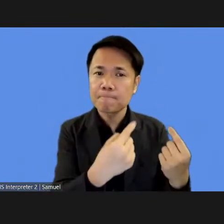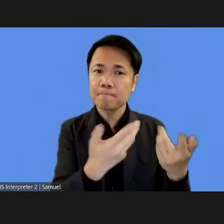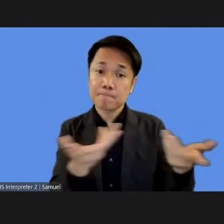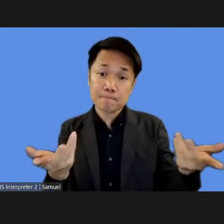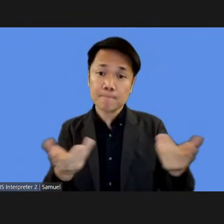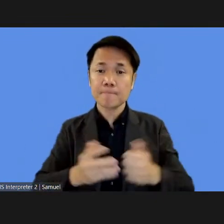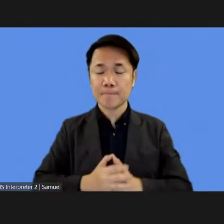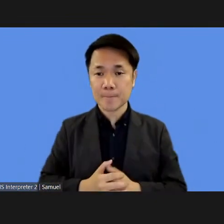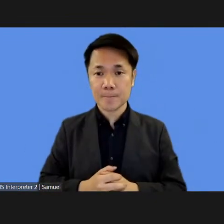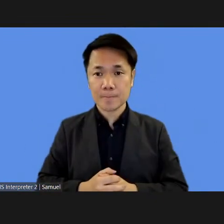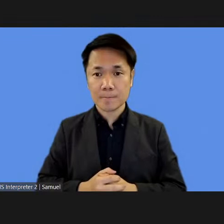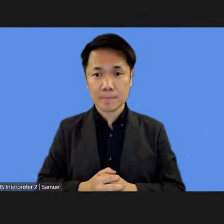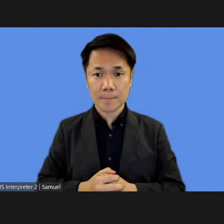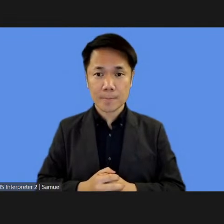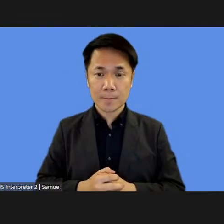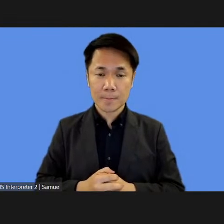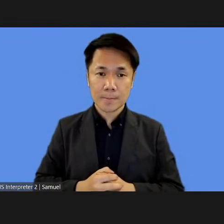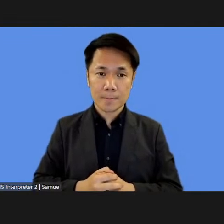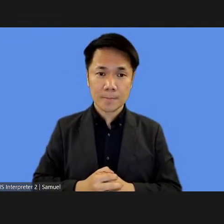point to some